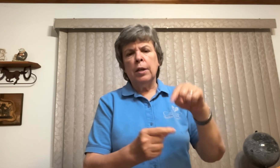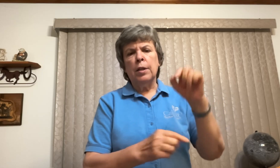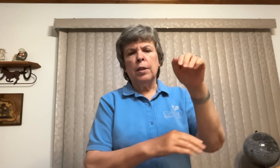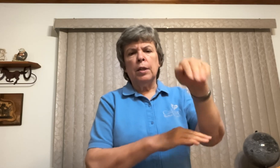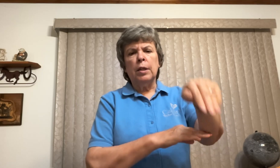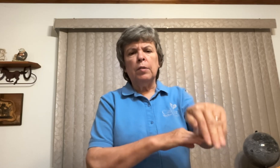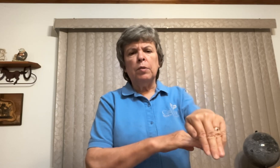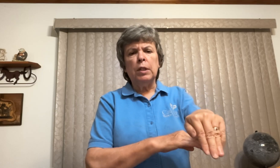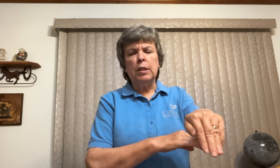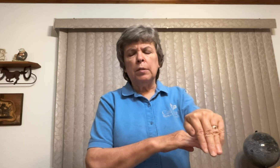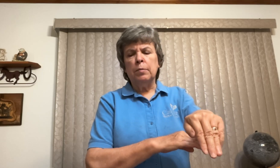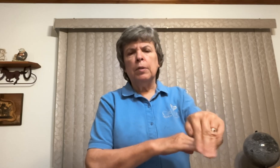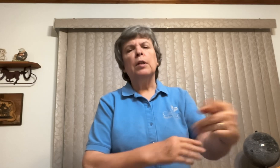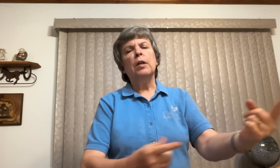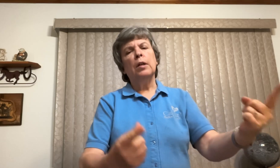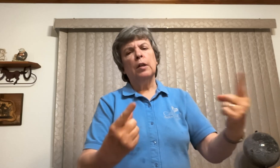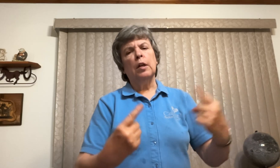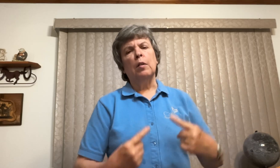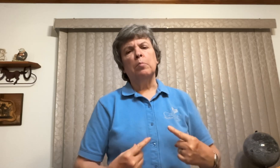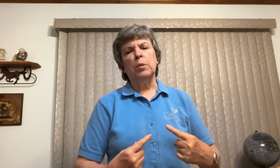the evening comes.